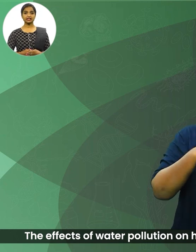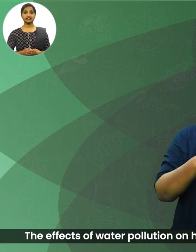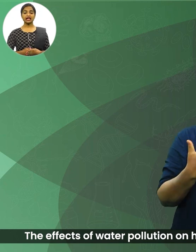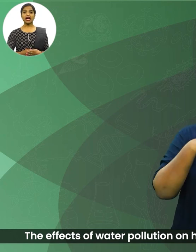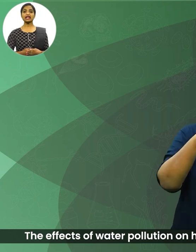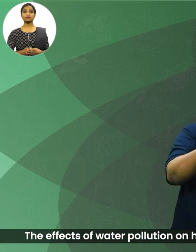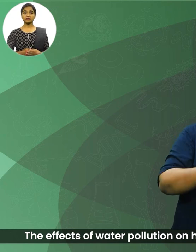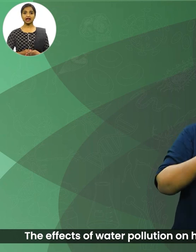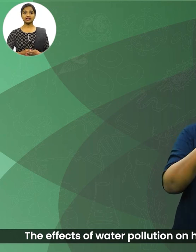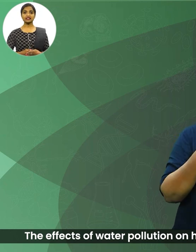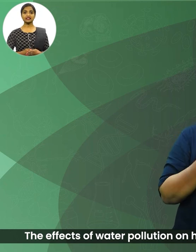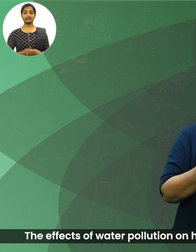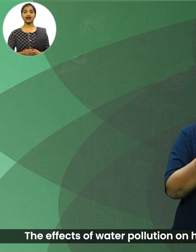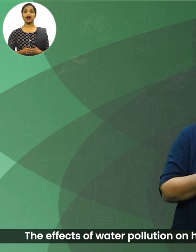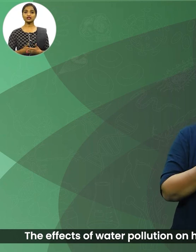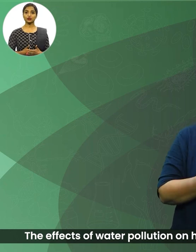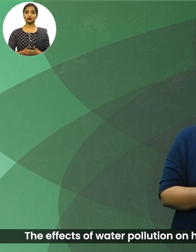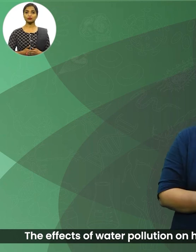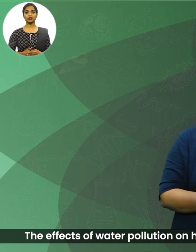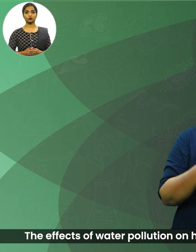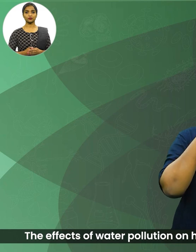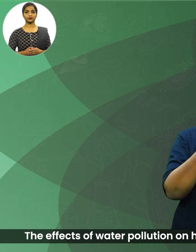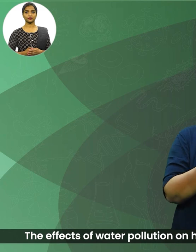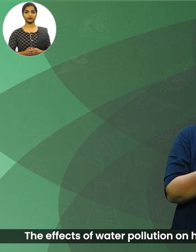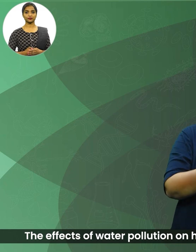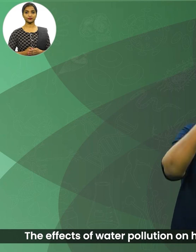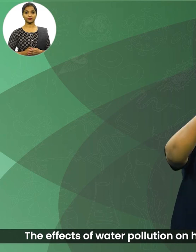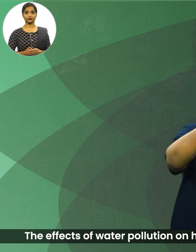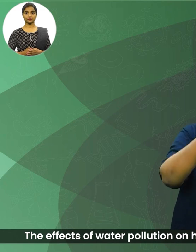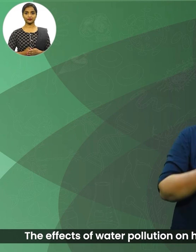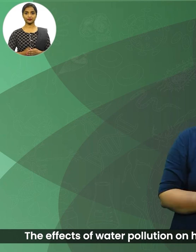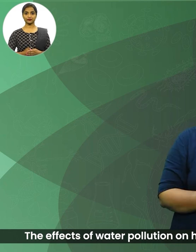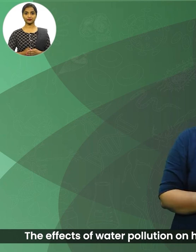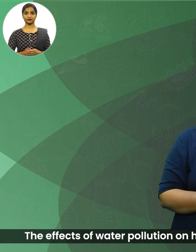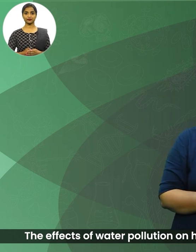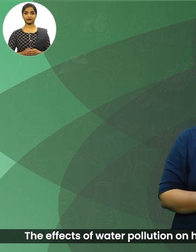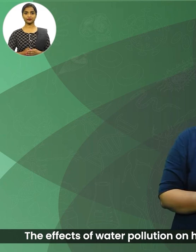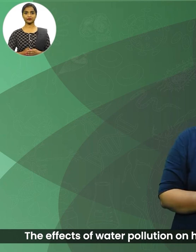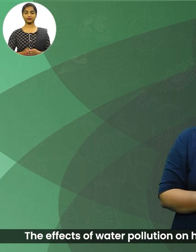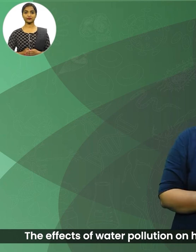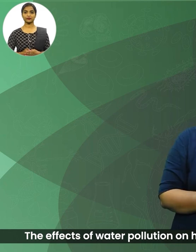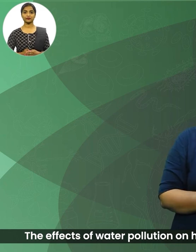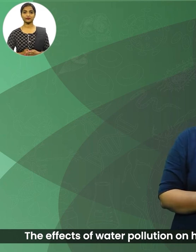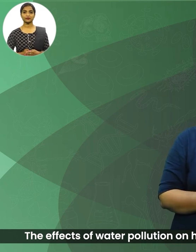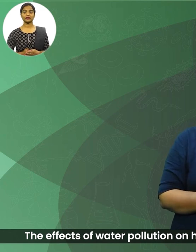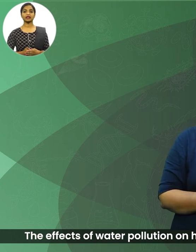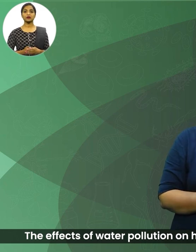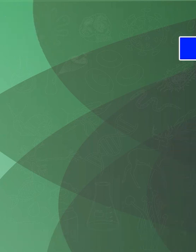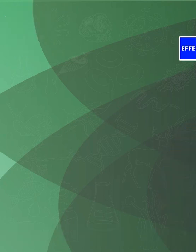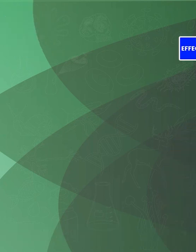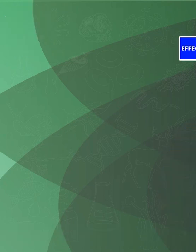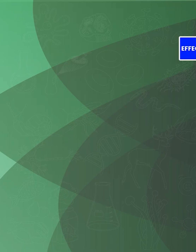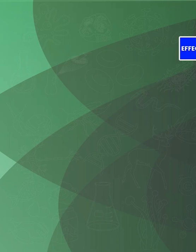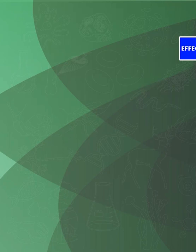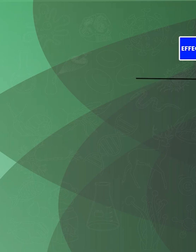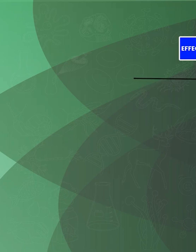and plants are shown below. and Mr. . Mr.